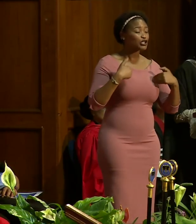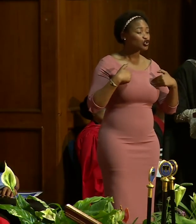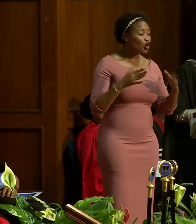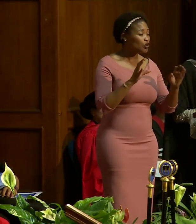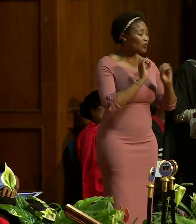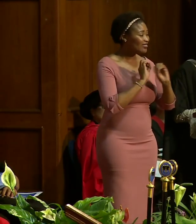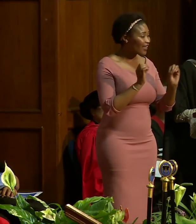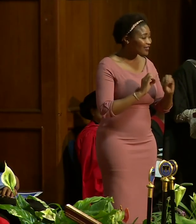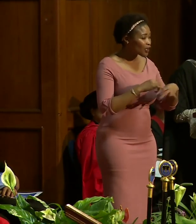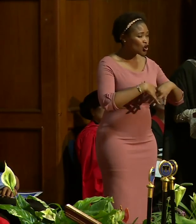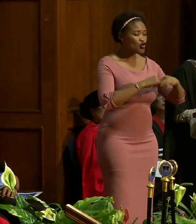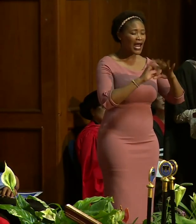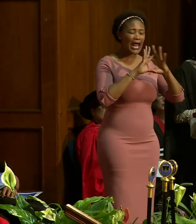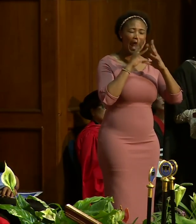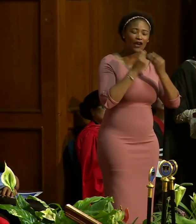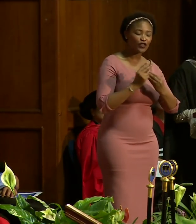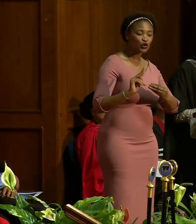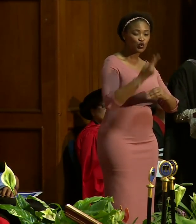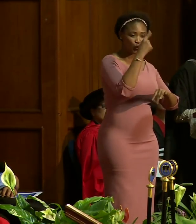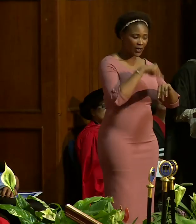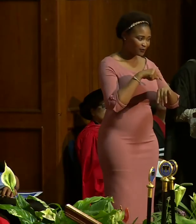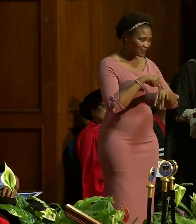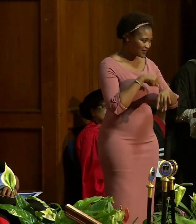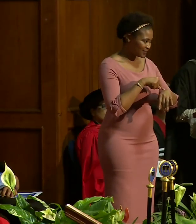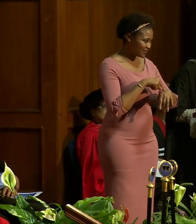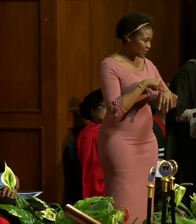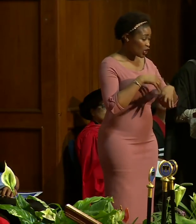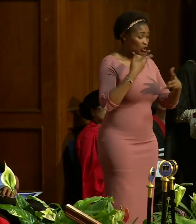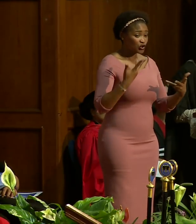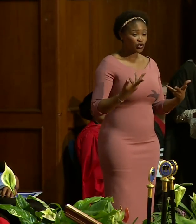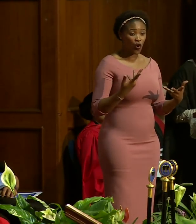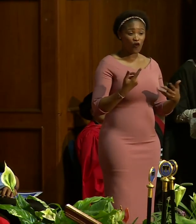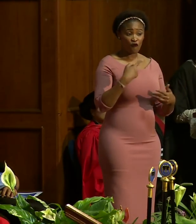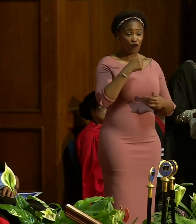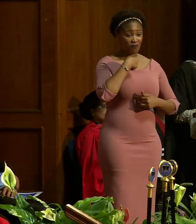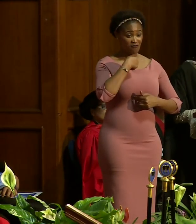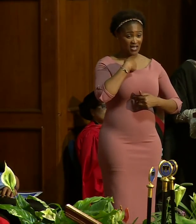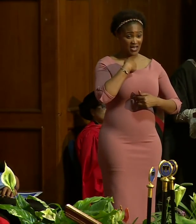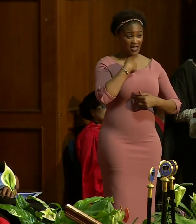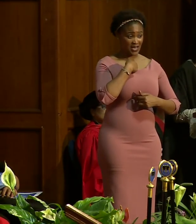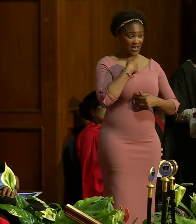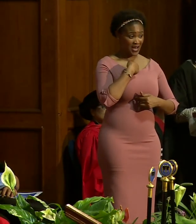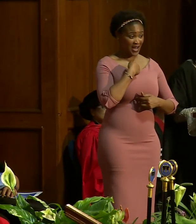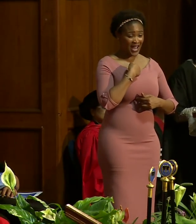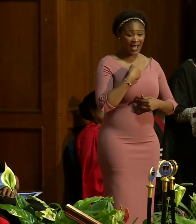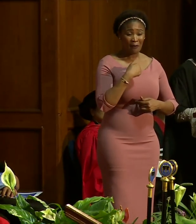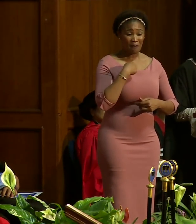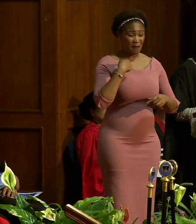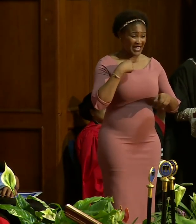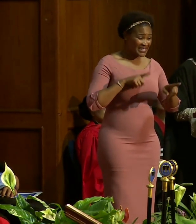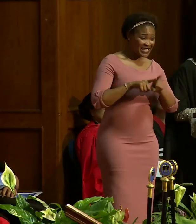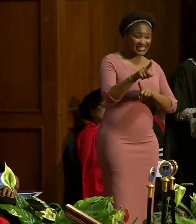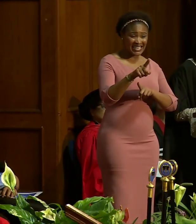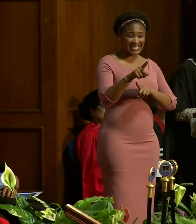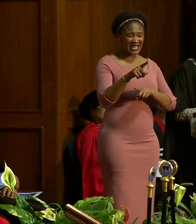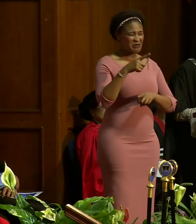and create everything twice over. So this equation for me was never a suggestion, a myth, a thought.